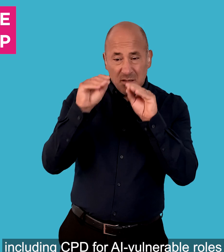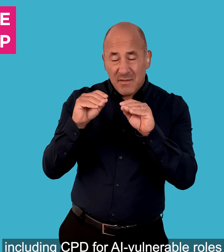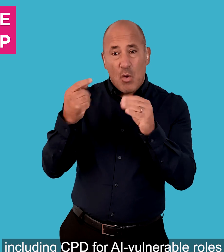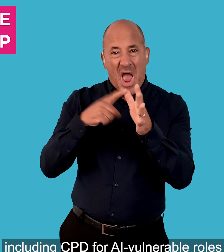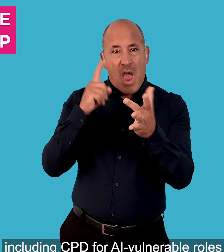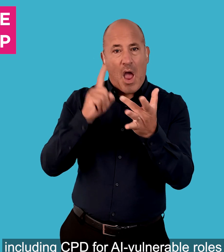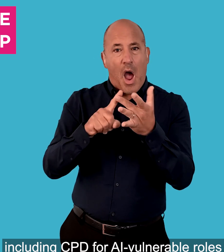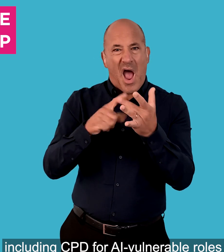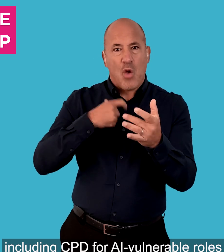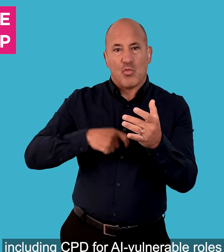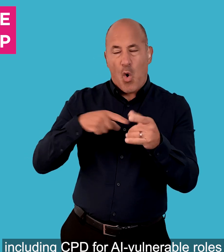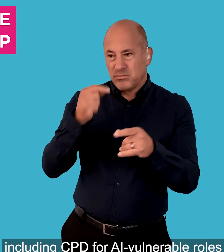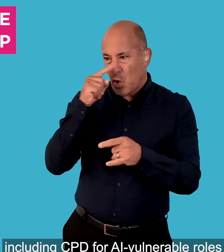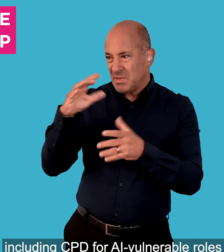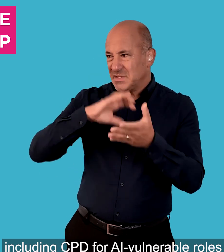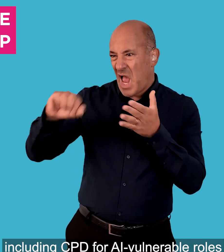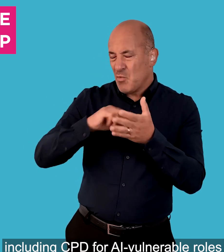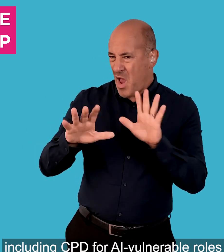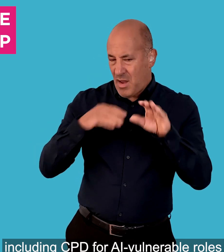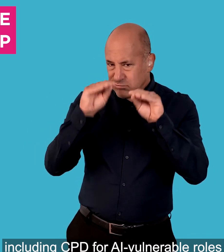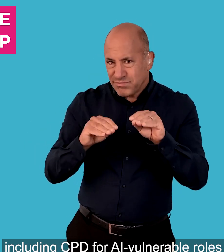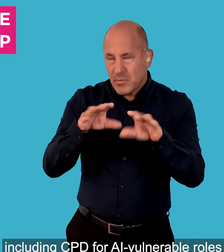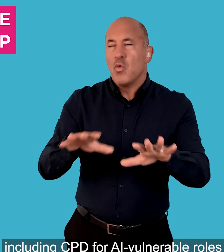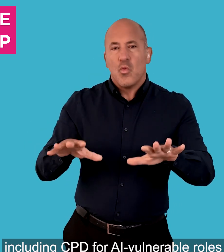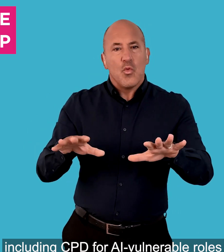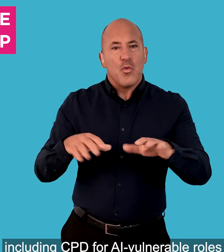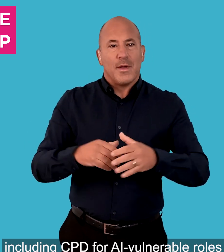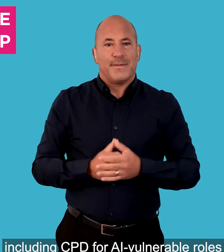including CPD for AI vulnerable roles.